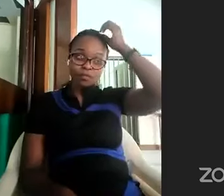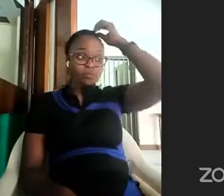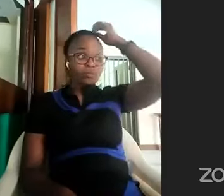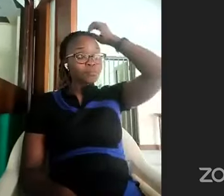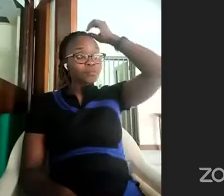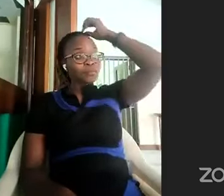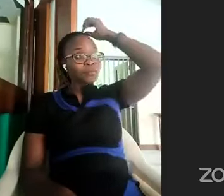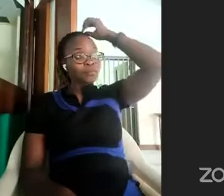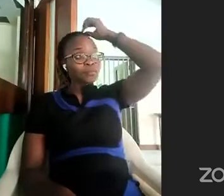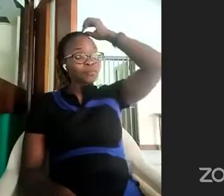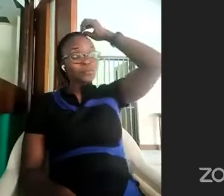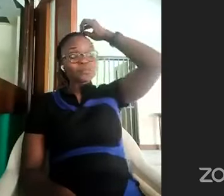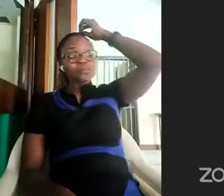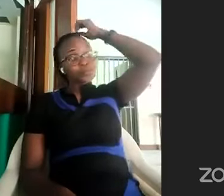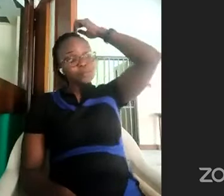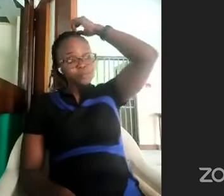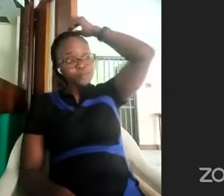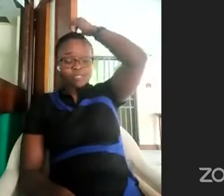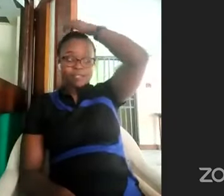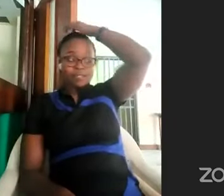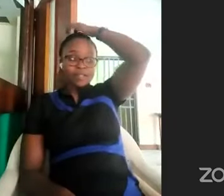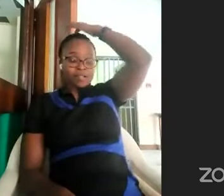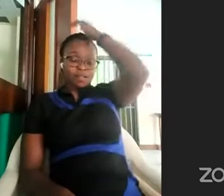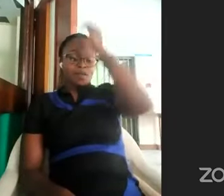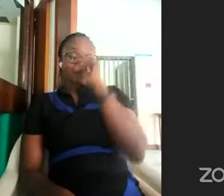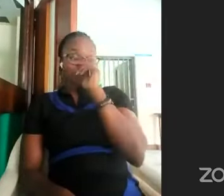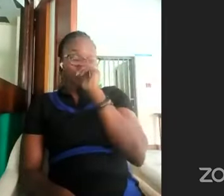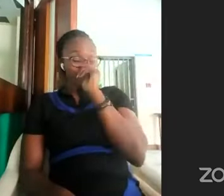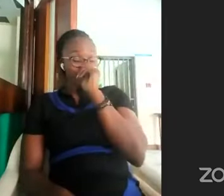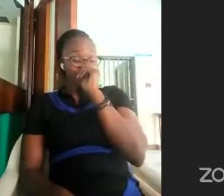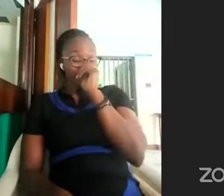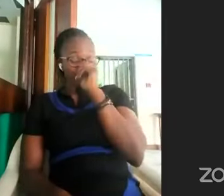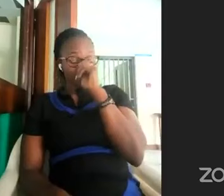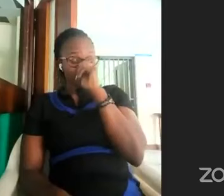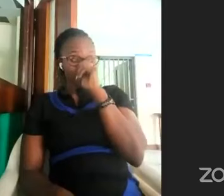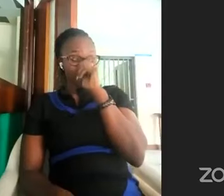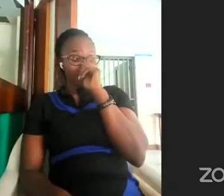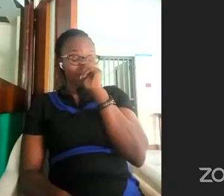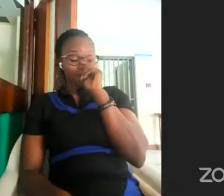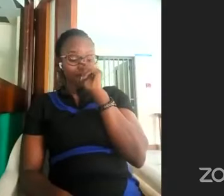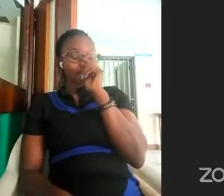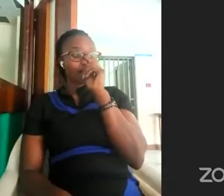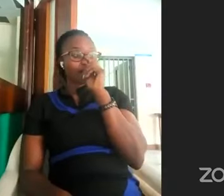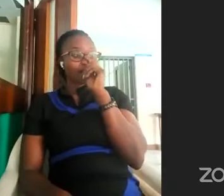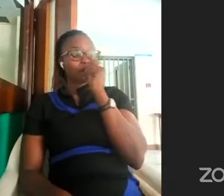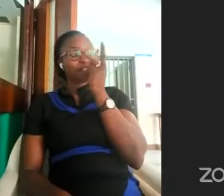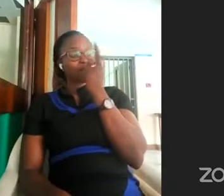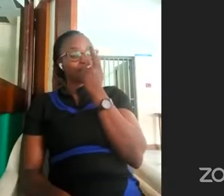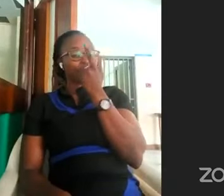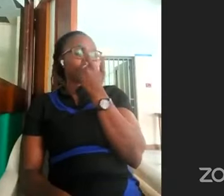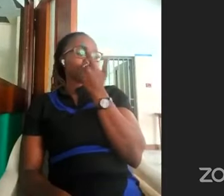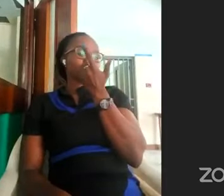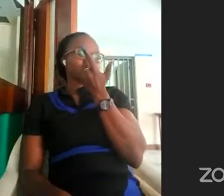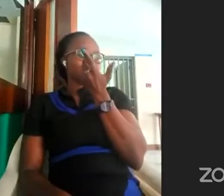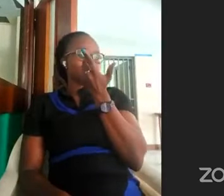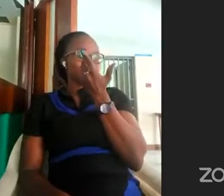is in you. So I believe for me, that is corruption. And they're denying us what is